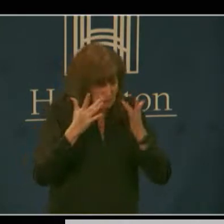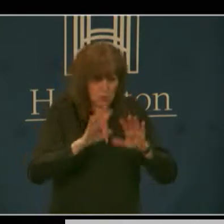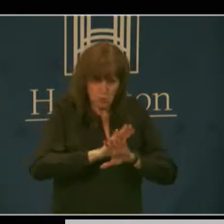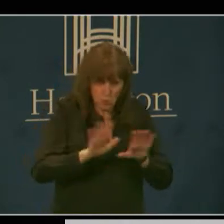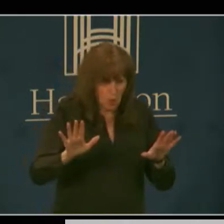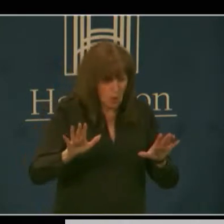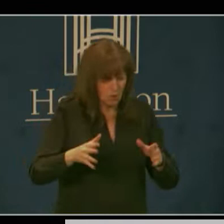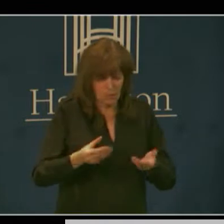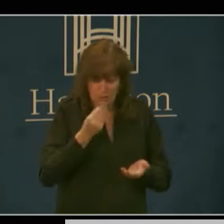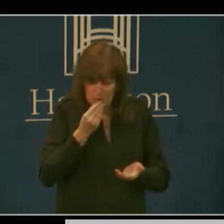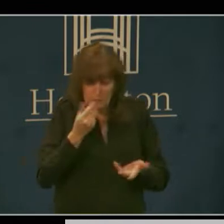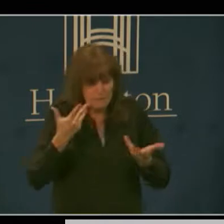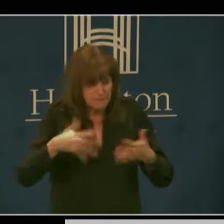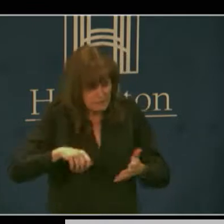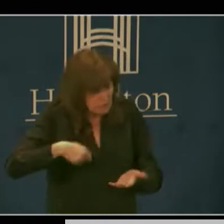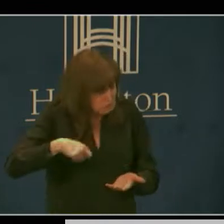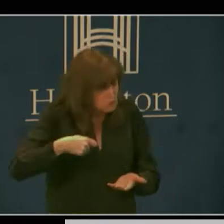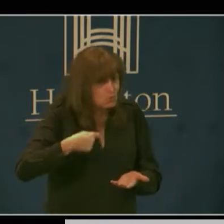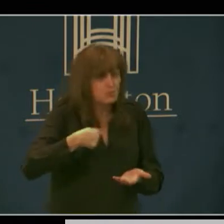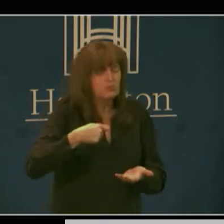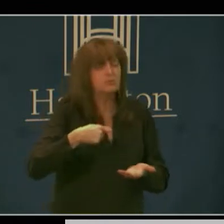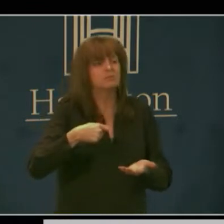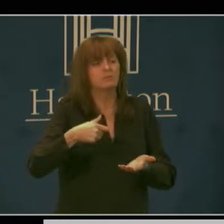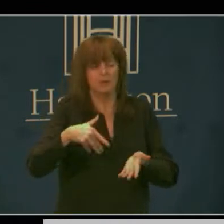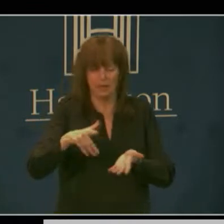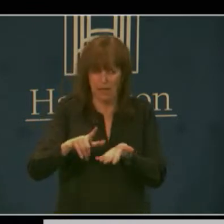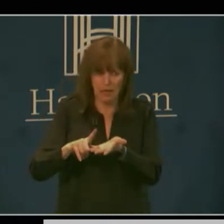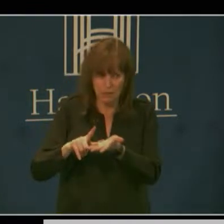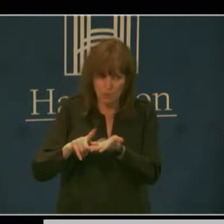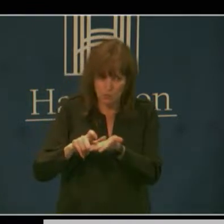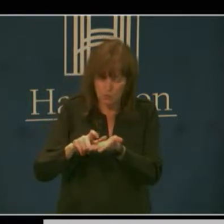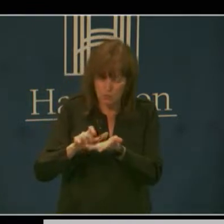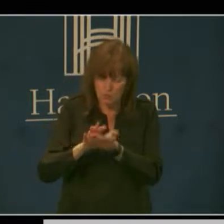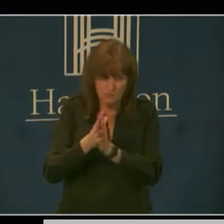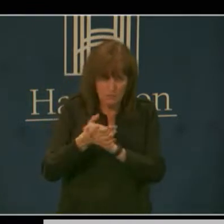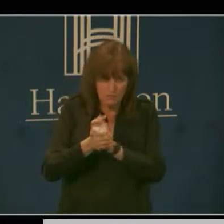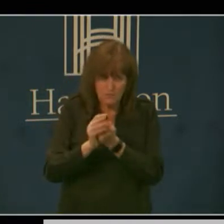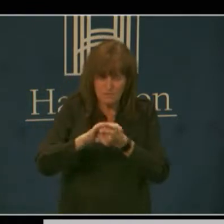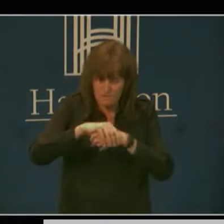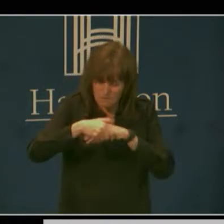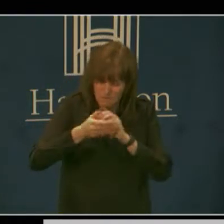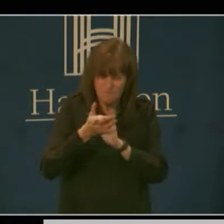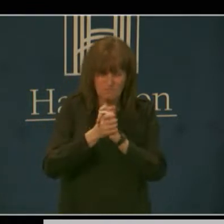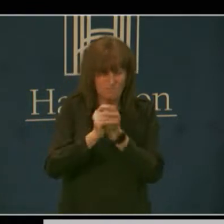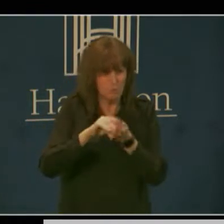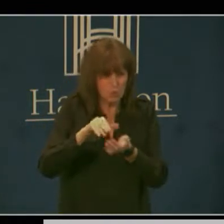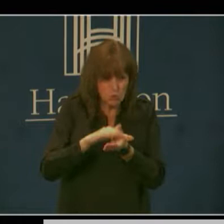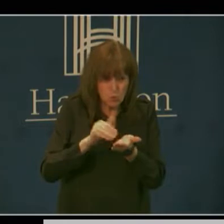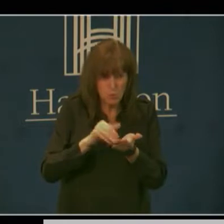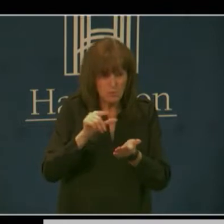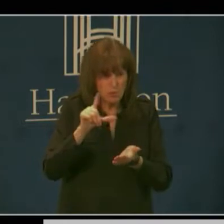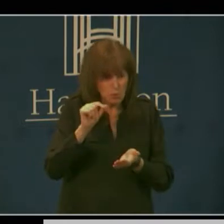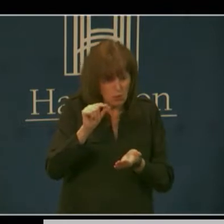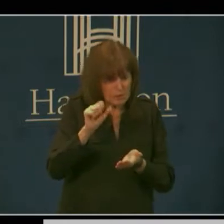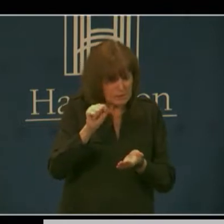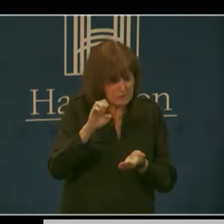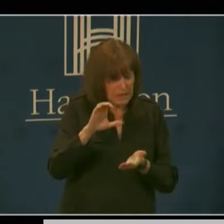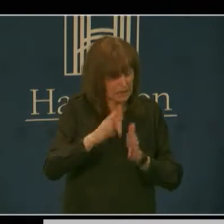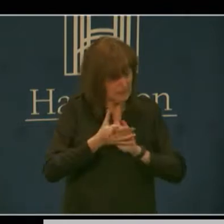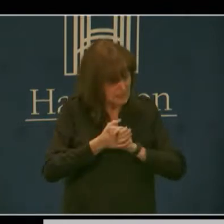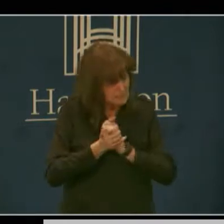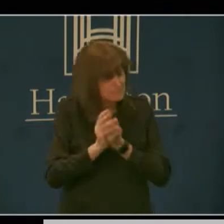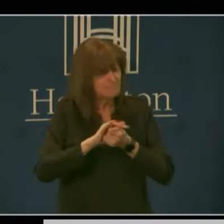and have that 20-second hot water, soap, wash your hands. So if there is any virus that you got off any